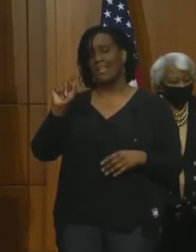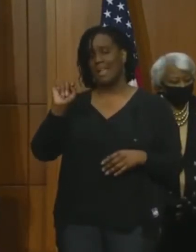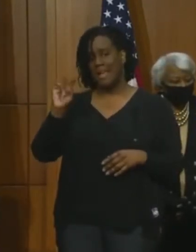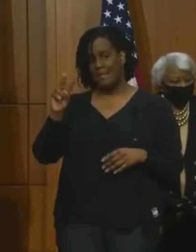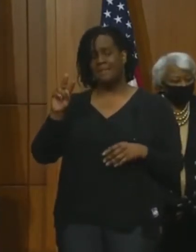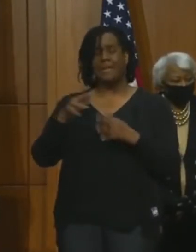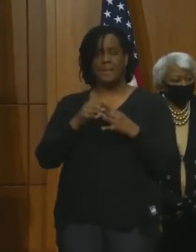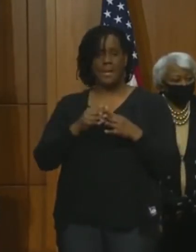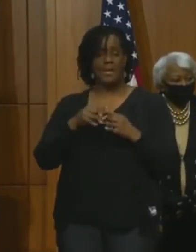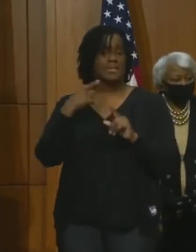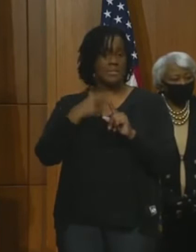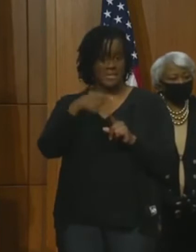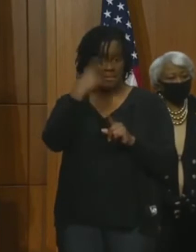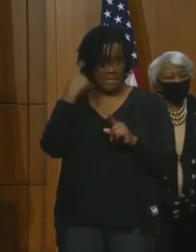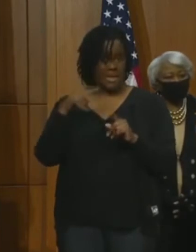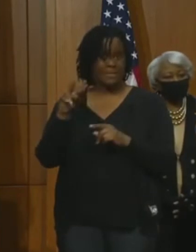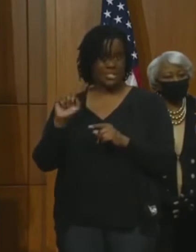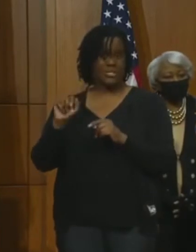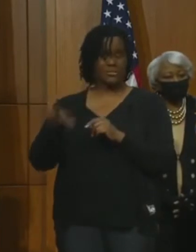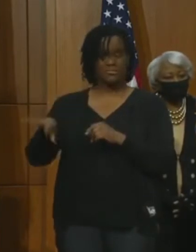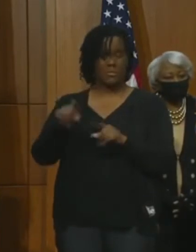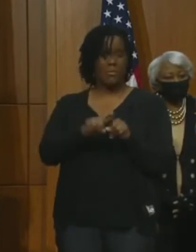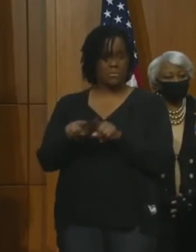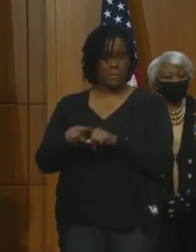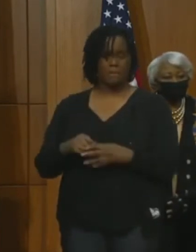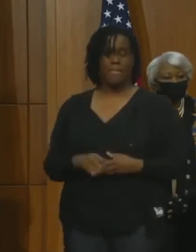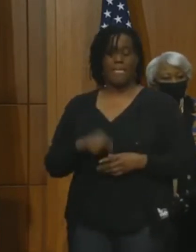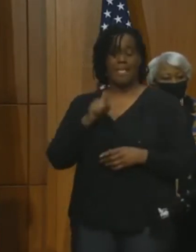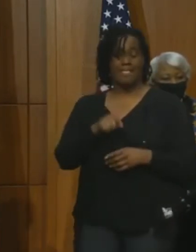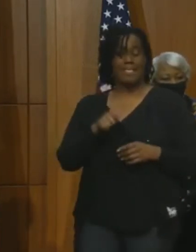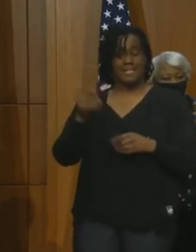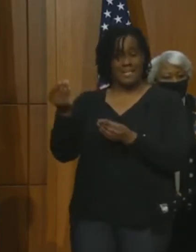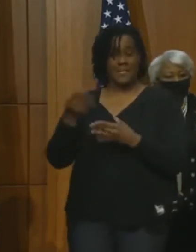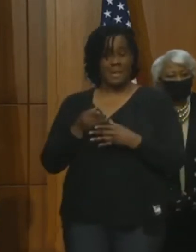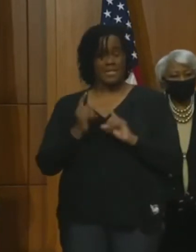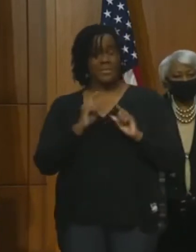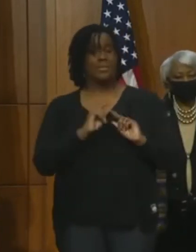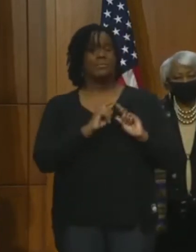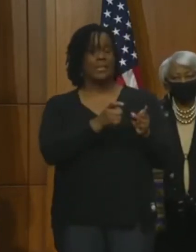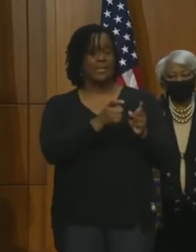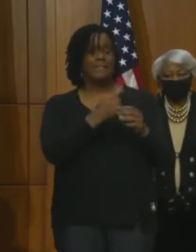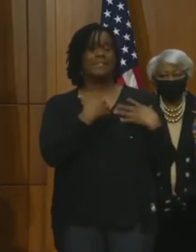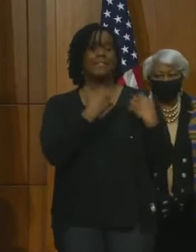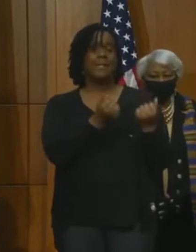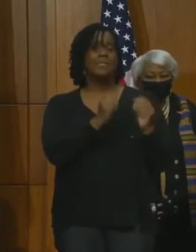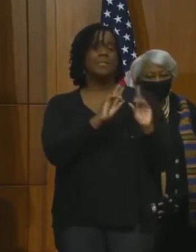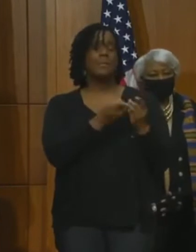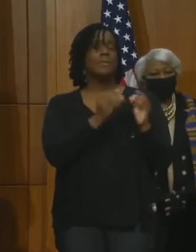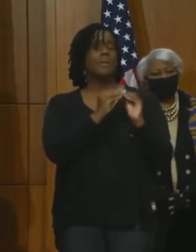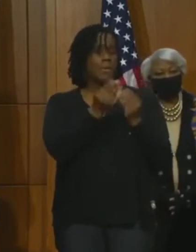Black Virginians. This will help give our health department a better picture of how the virus is affecting our